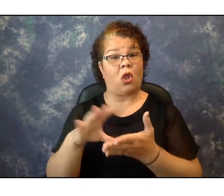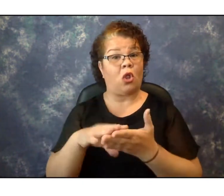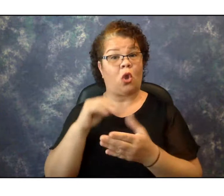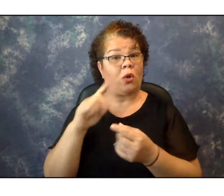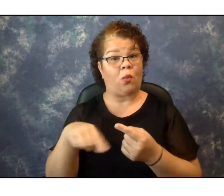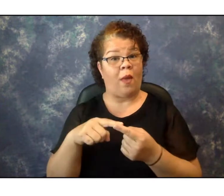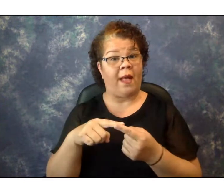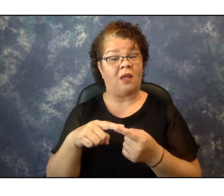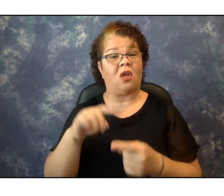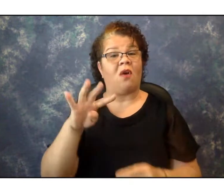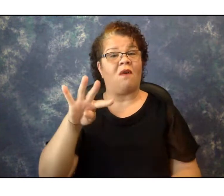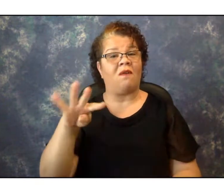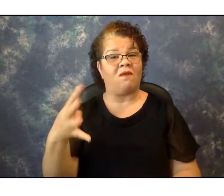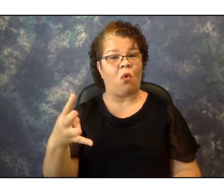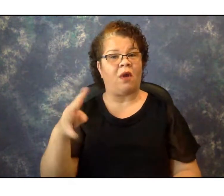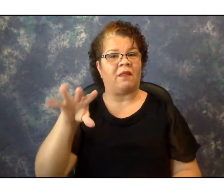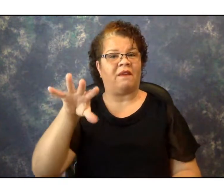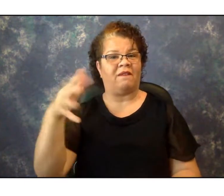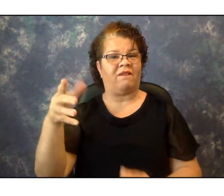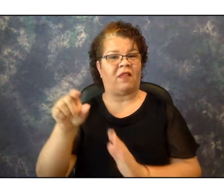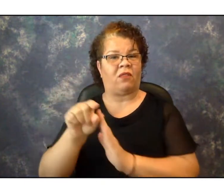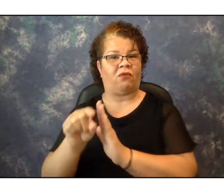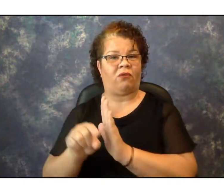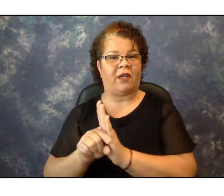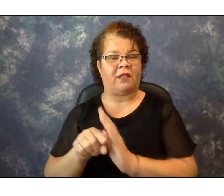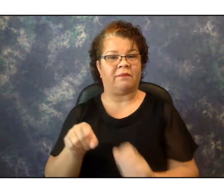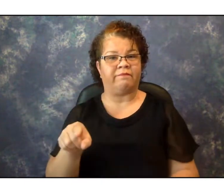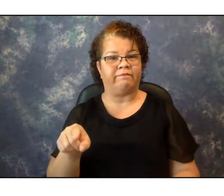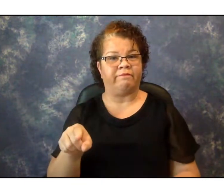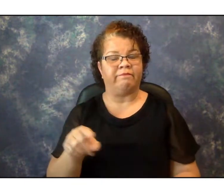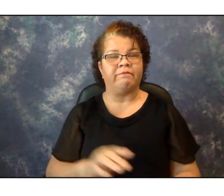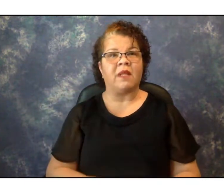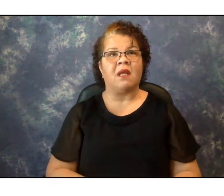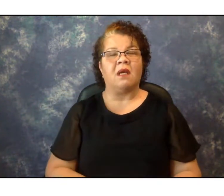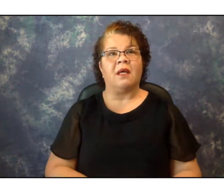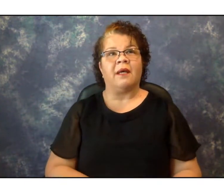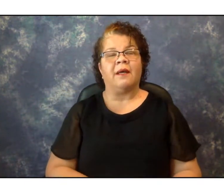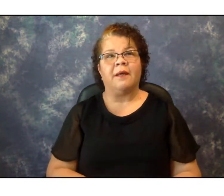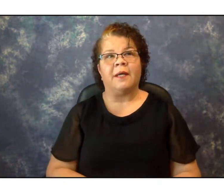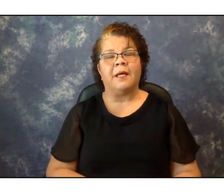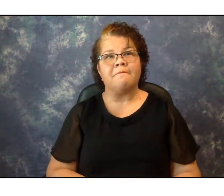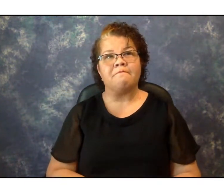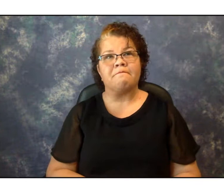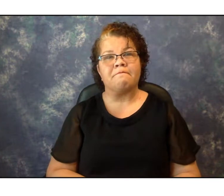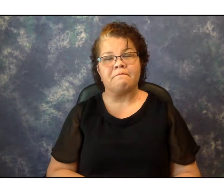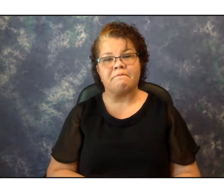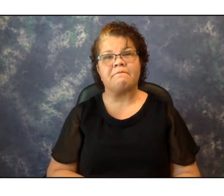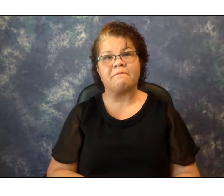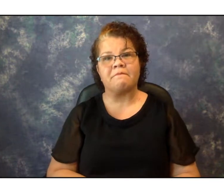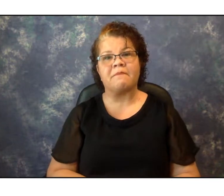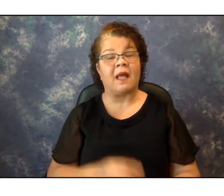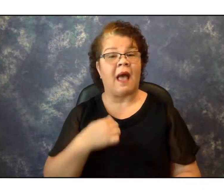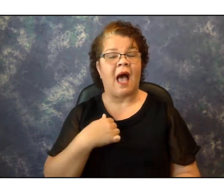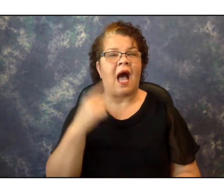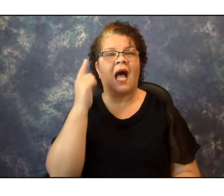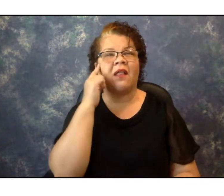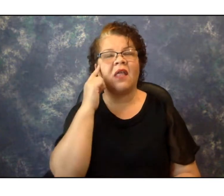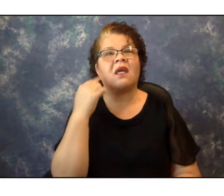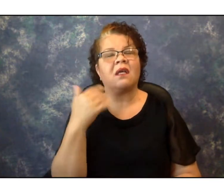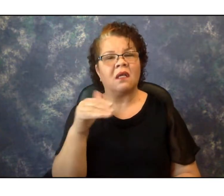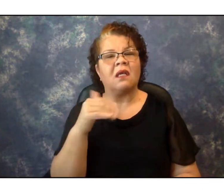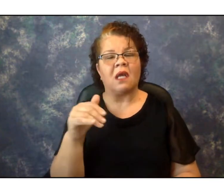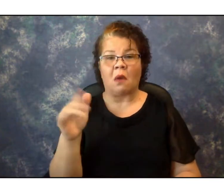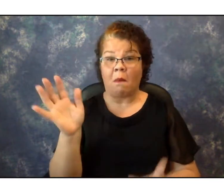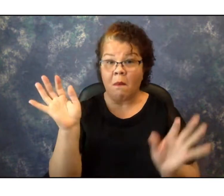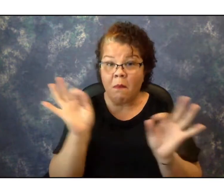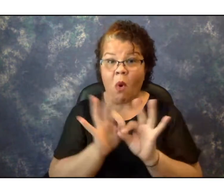grade this year, right? And And I think, oh, it's important for him to know this. And he learned this